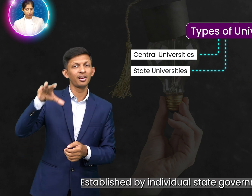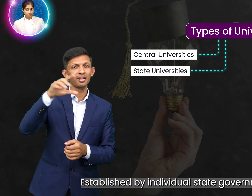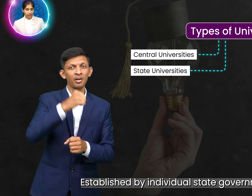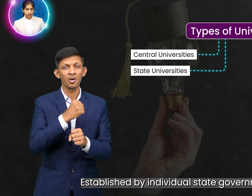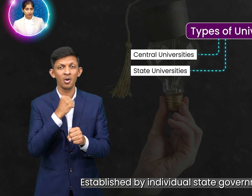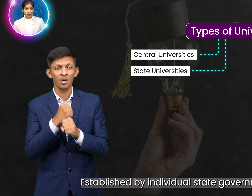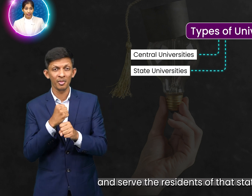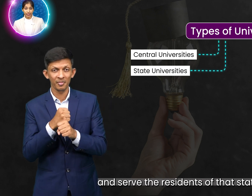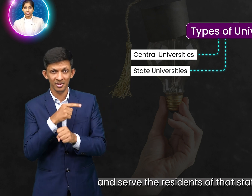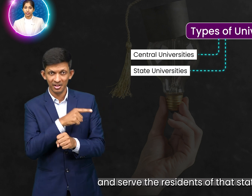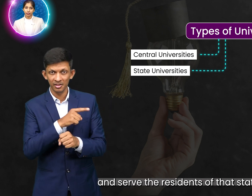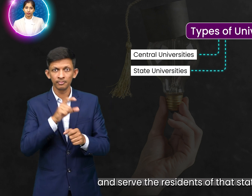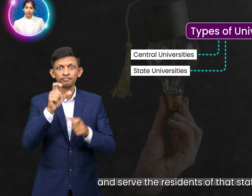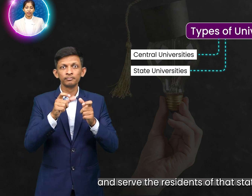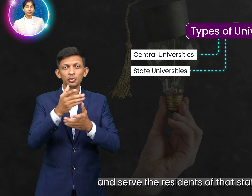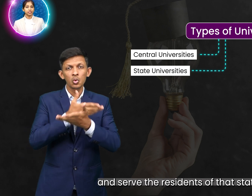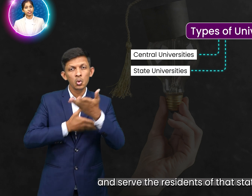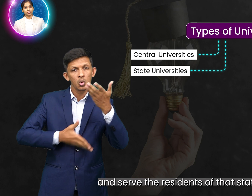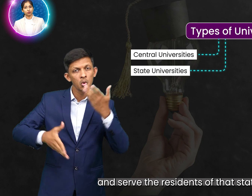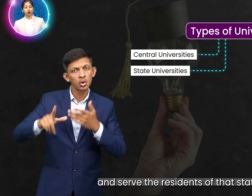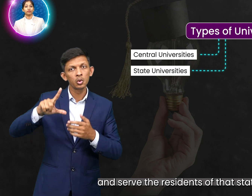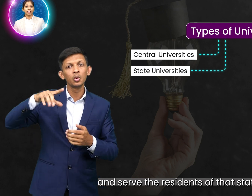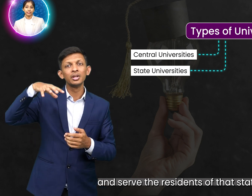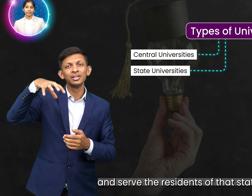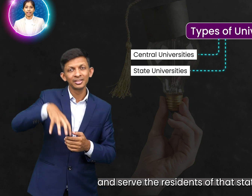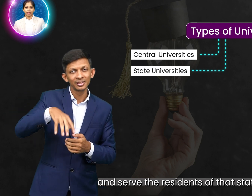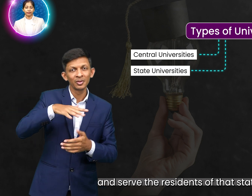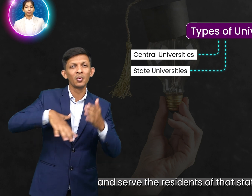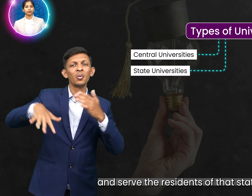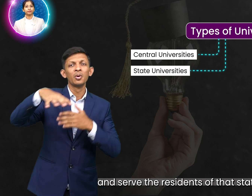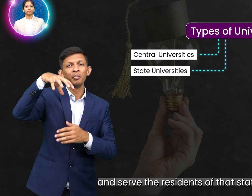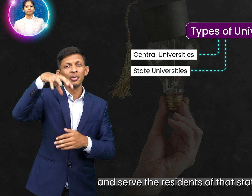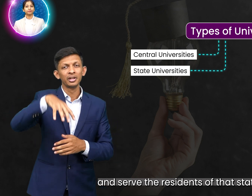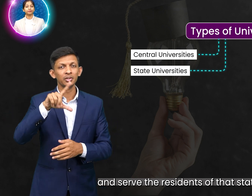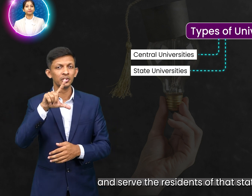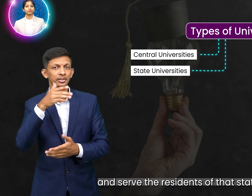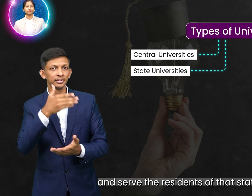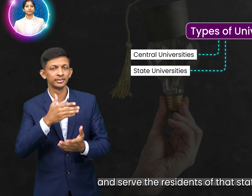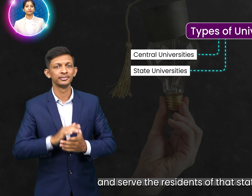state governments and serve the residents of that state.